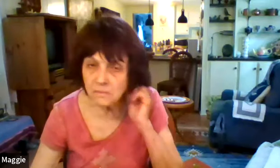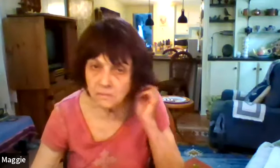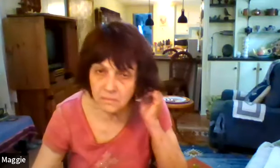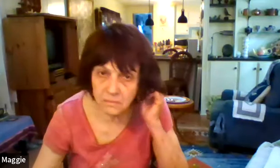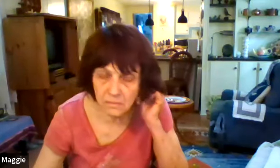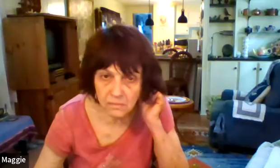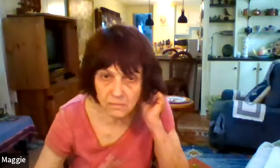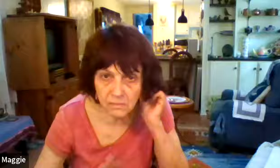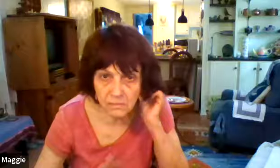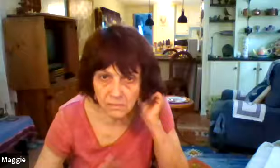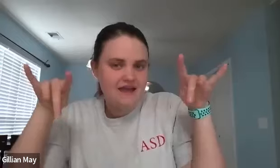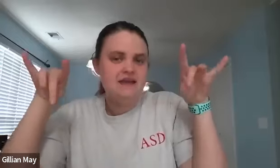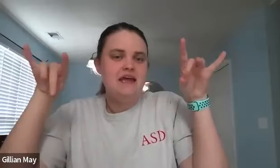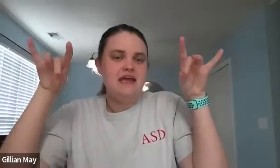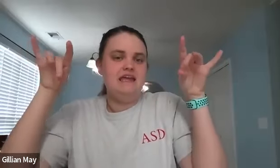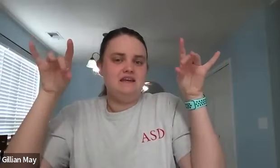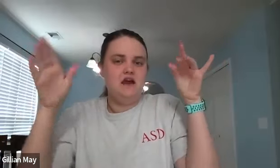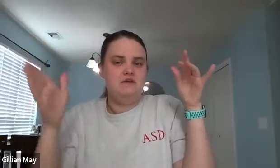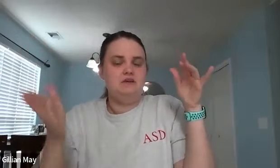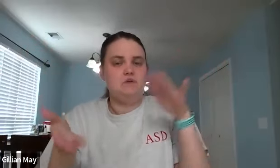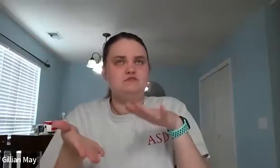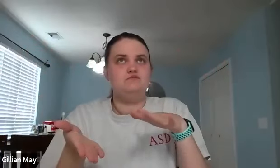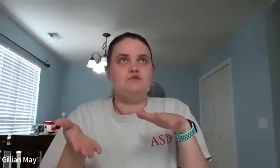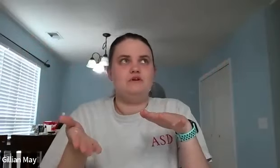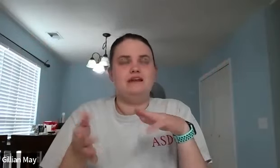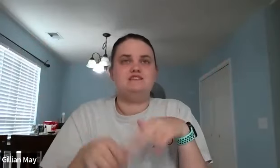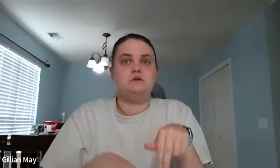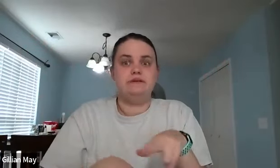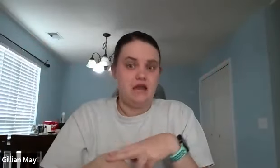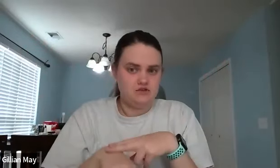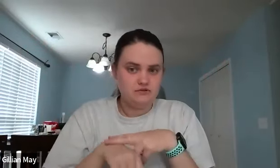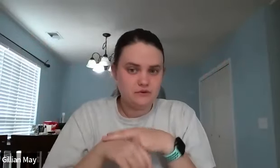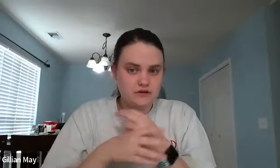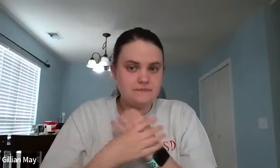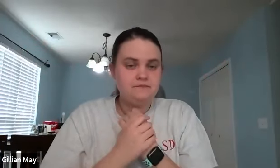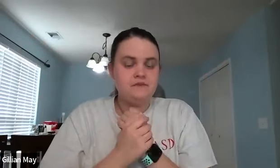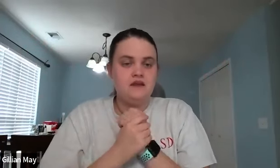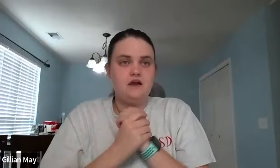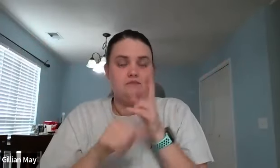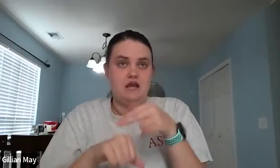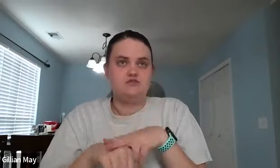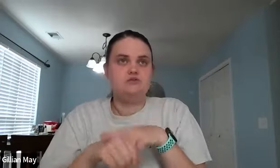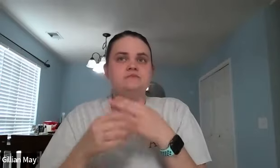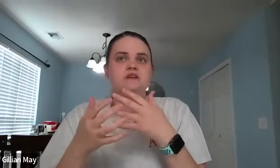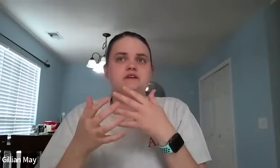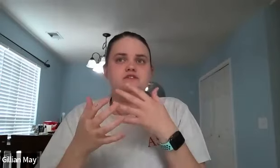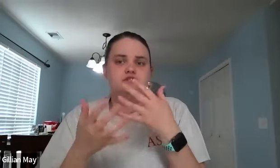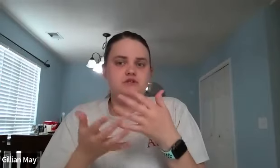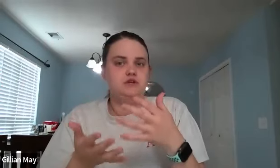kind of pick up on that. And it kind of becomes more, I guess the word would be natural for it, natural to you to